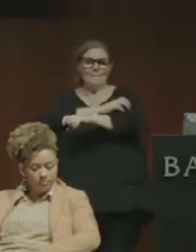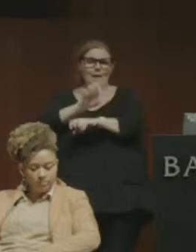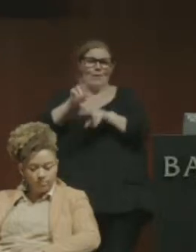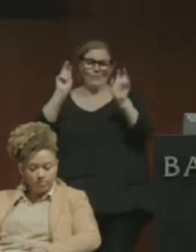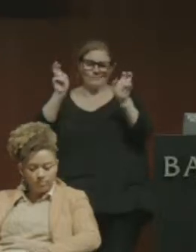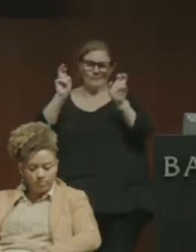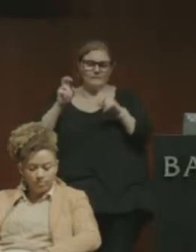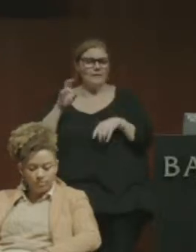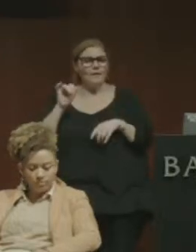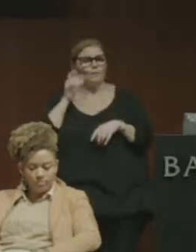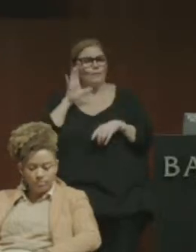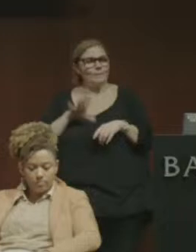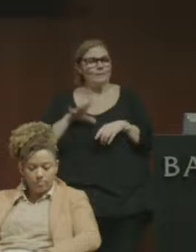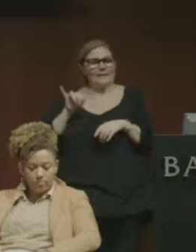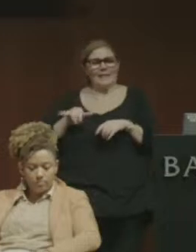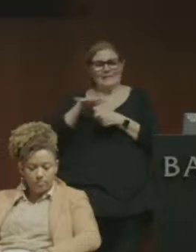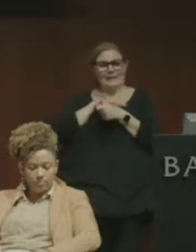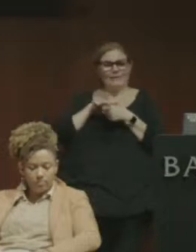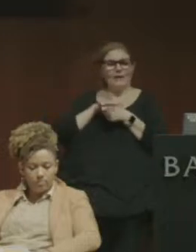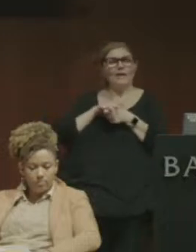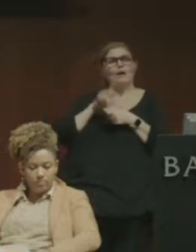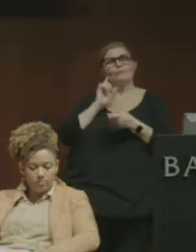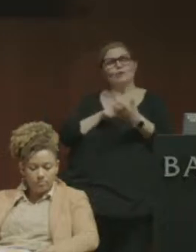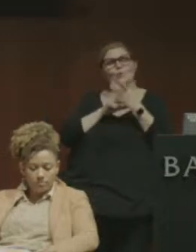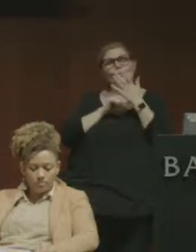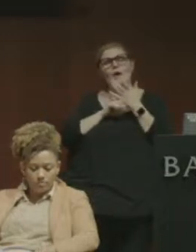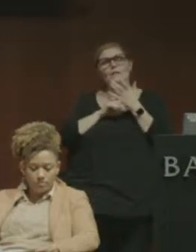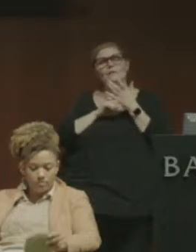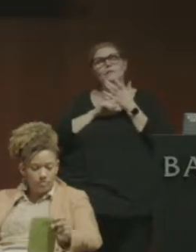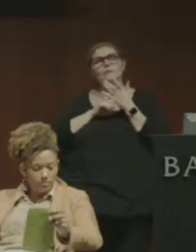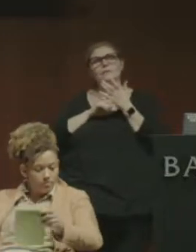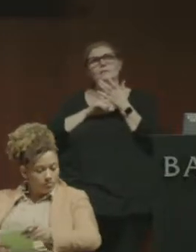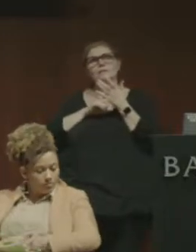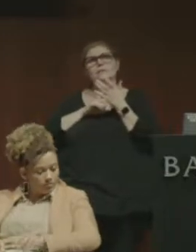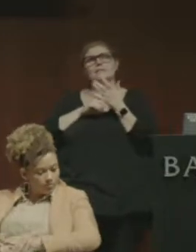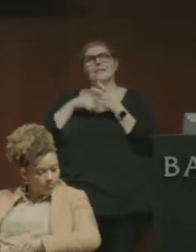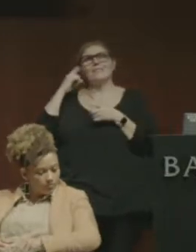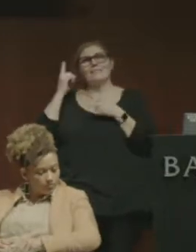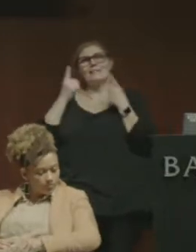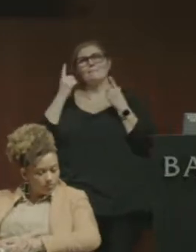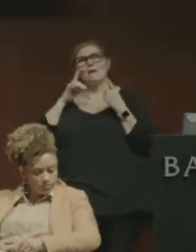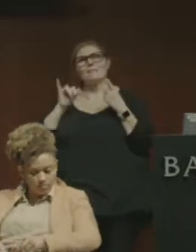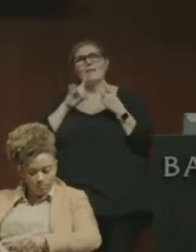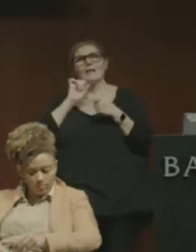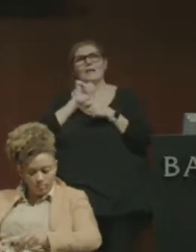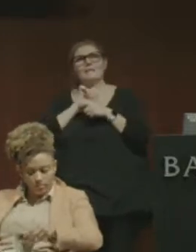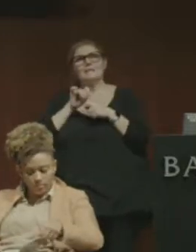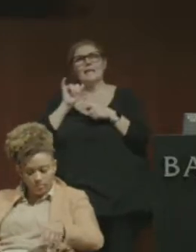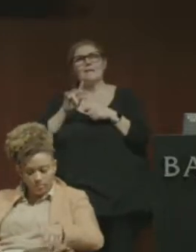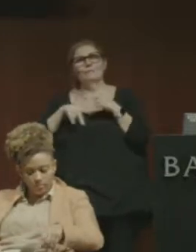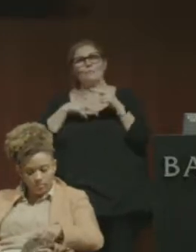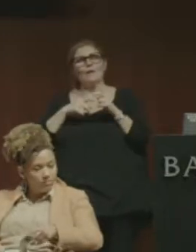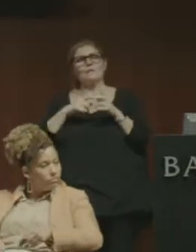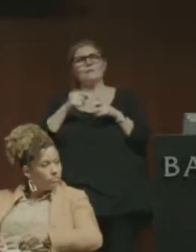empowerment of women in those spaces, it requires a type, we need to take in consideration that it requires a